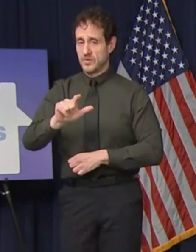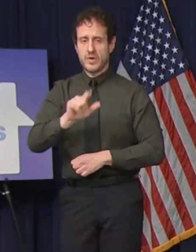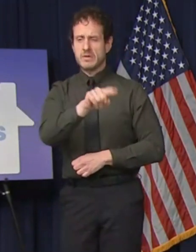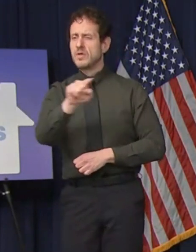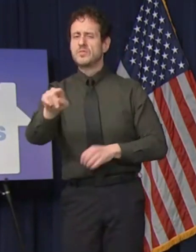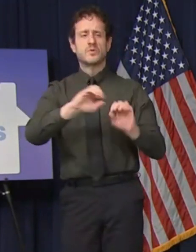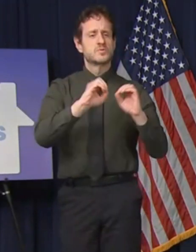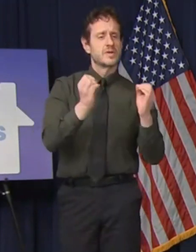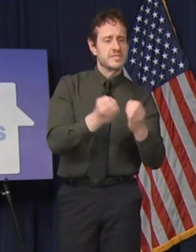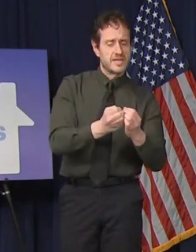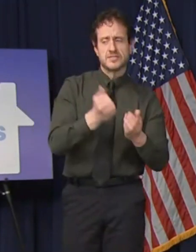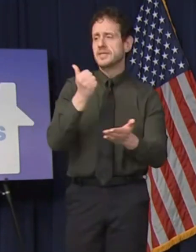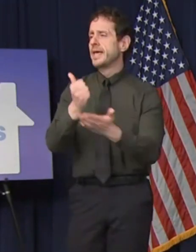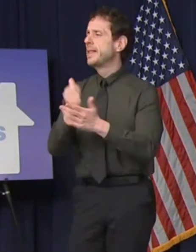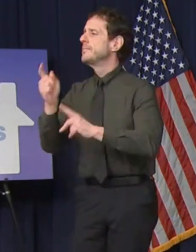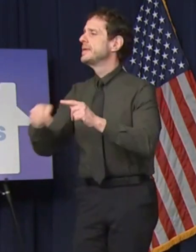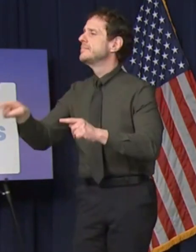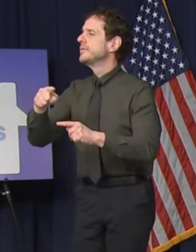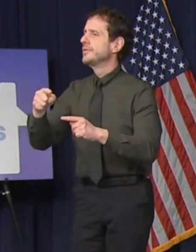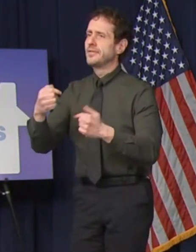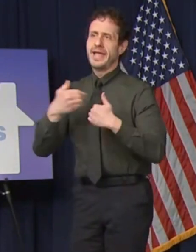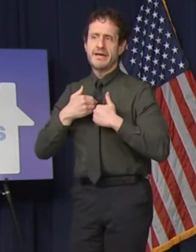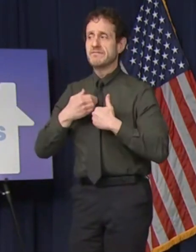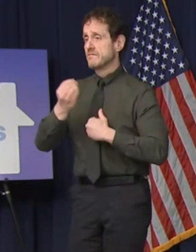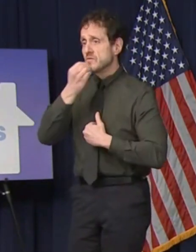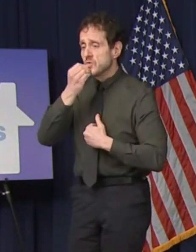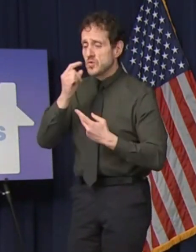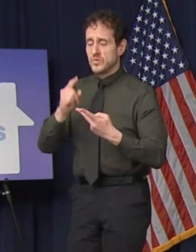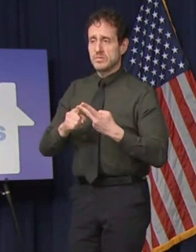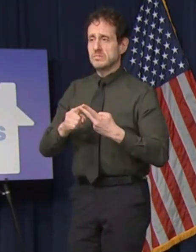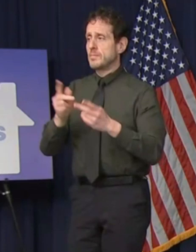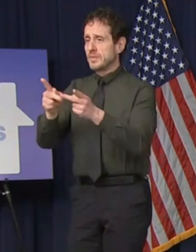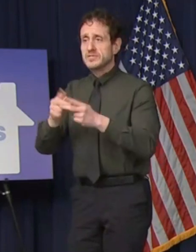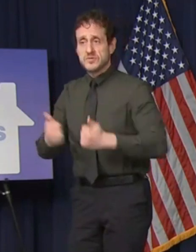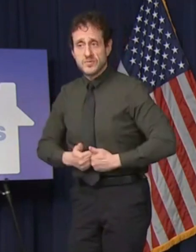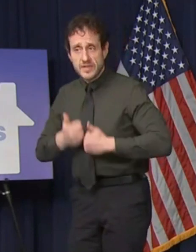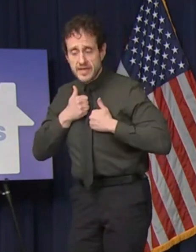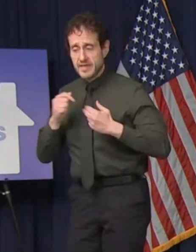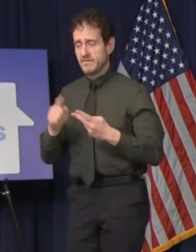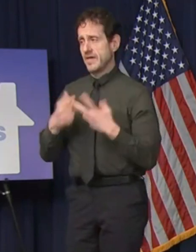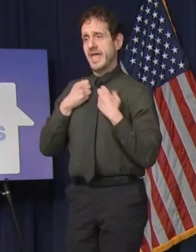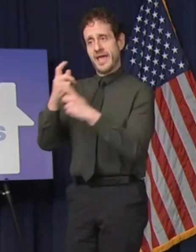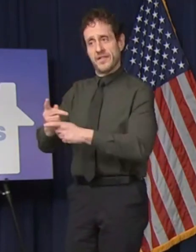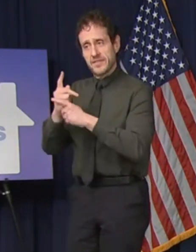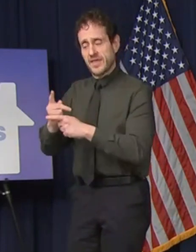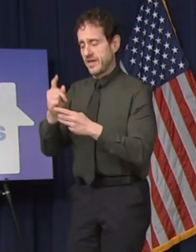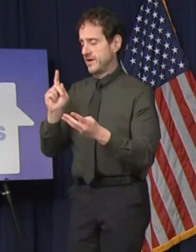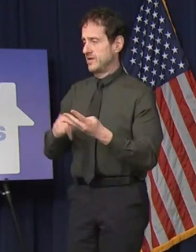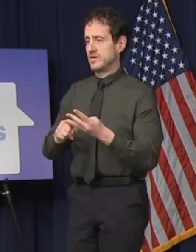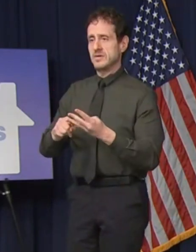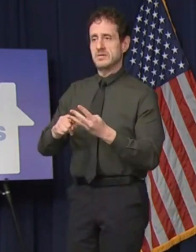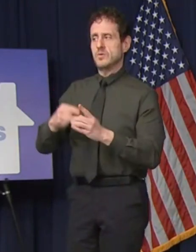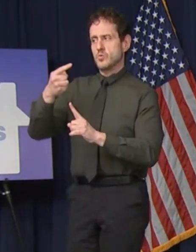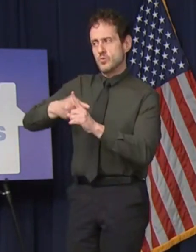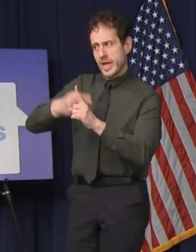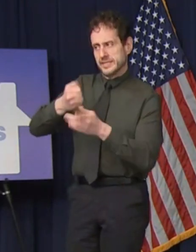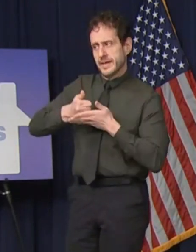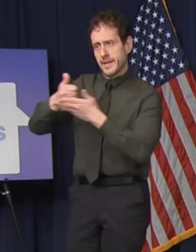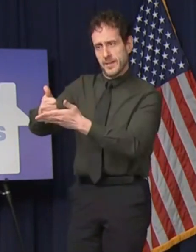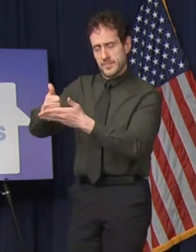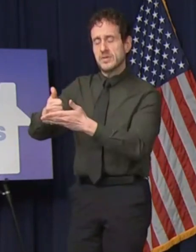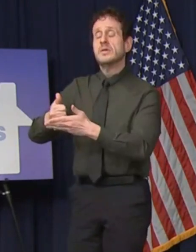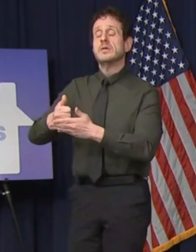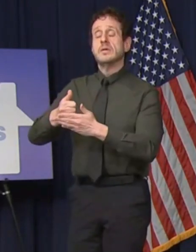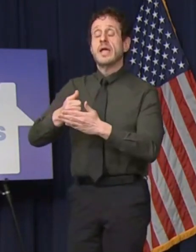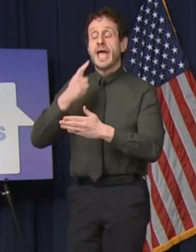with access to food and shelter, health care, help with their mortgage and utilities, and focusing